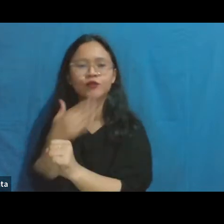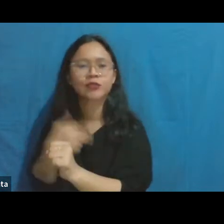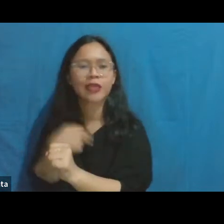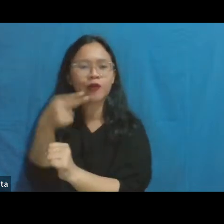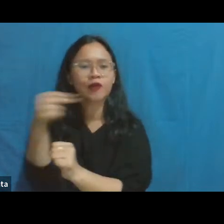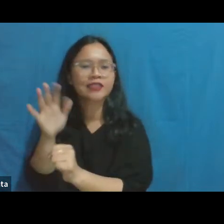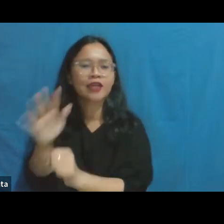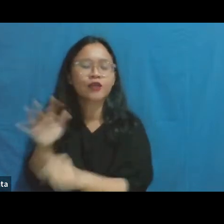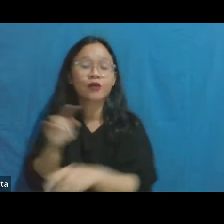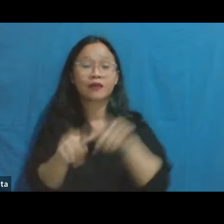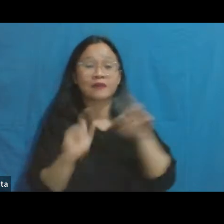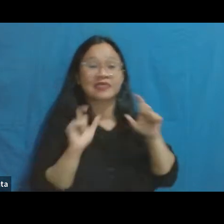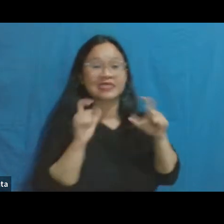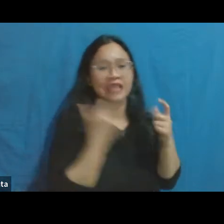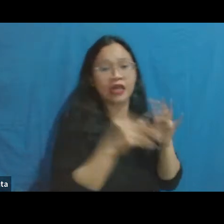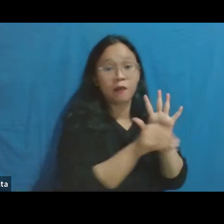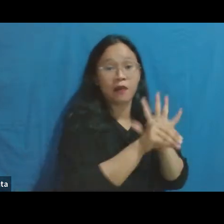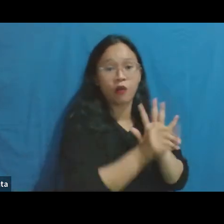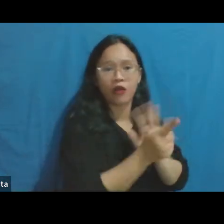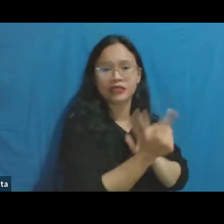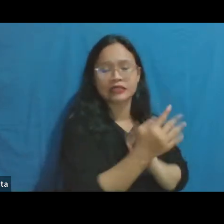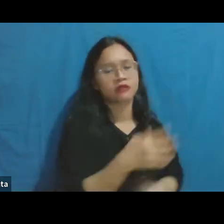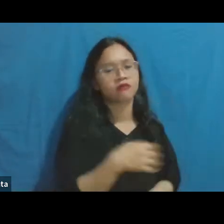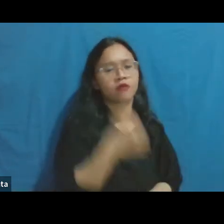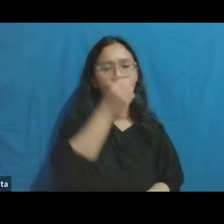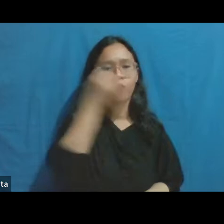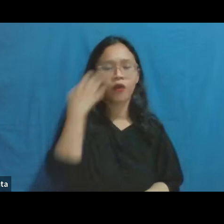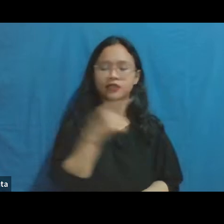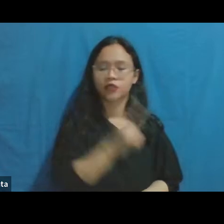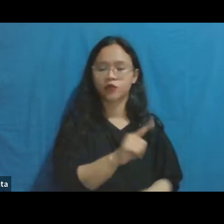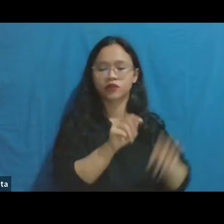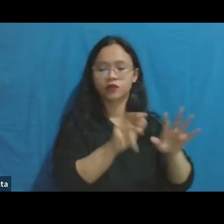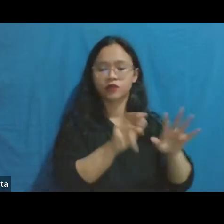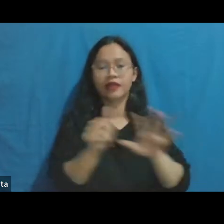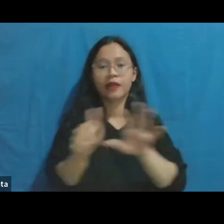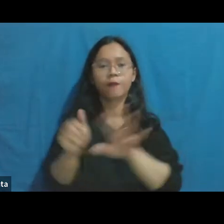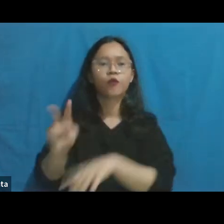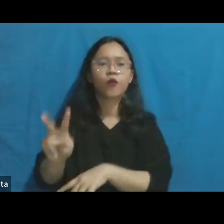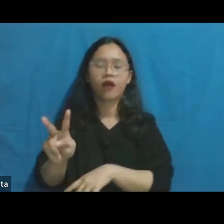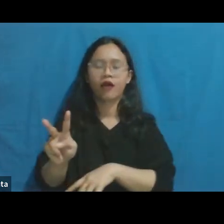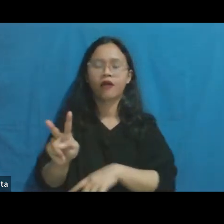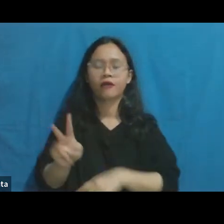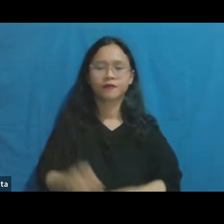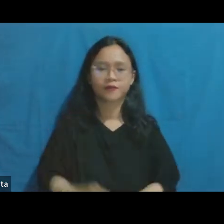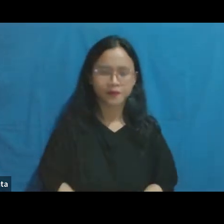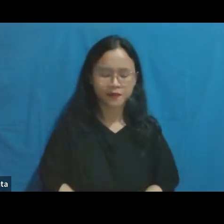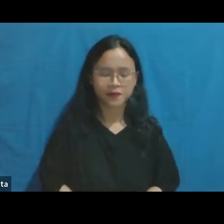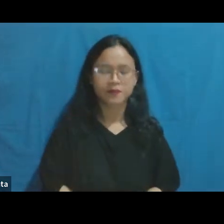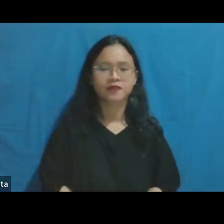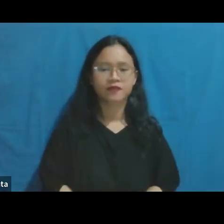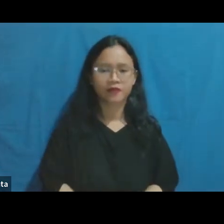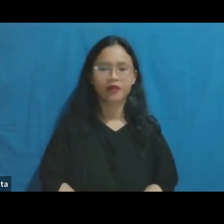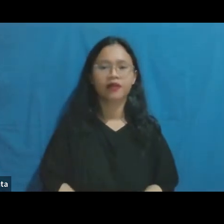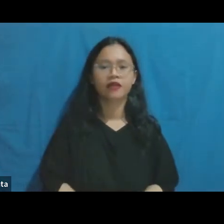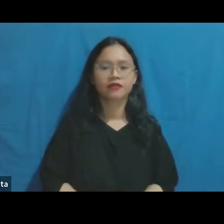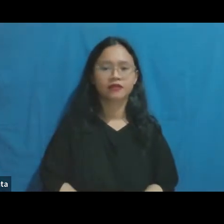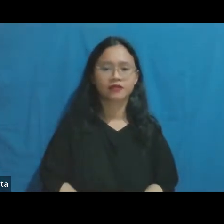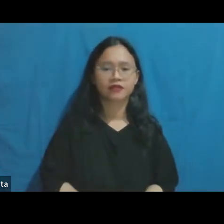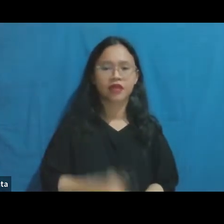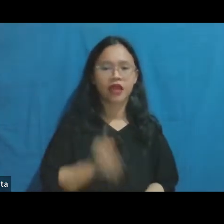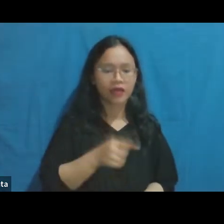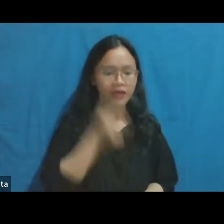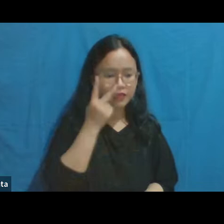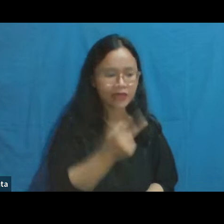agreement it's actually abandoned the West Papuans, and you also mentioned previously